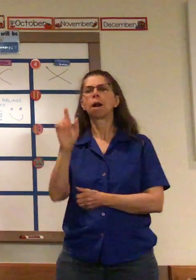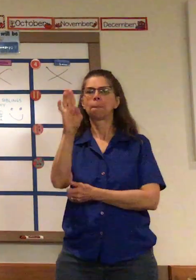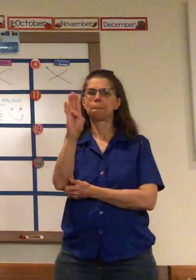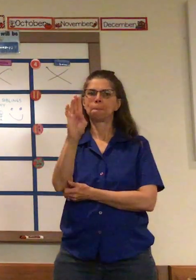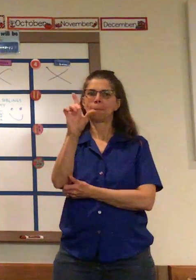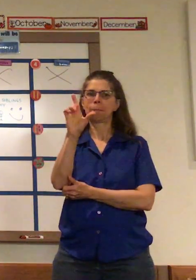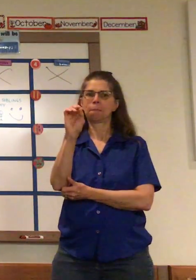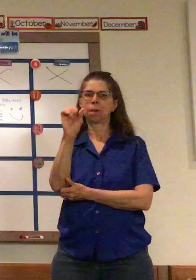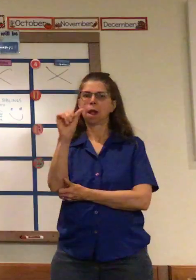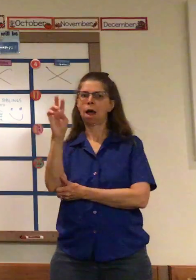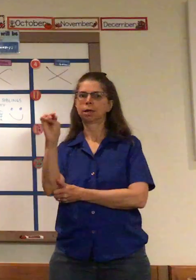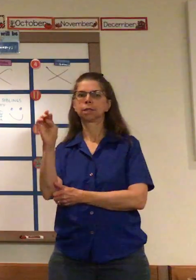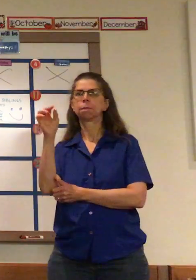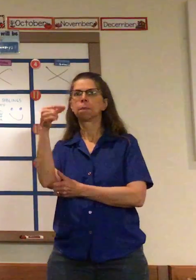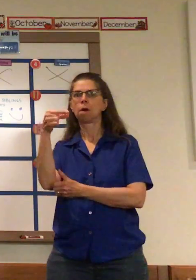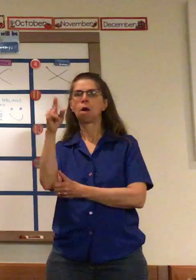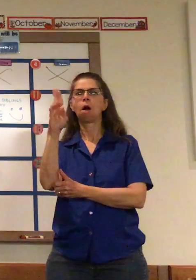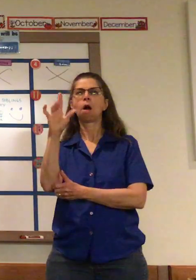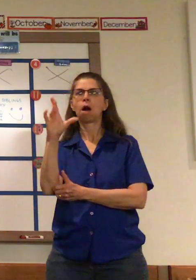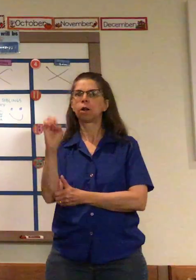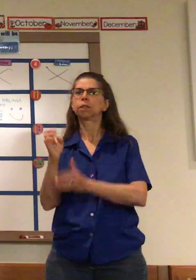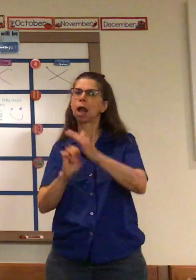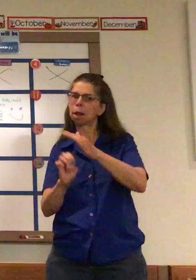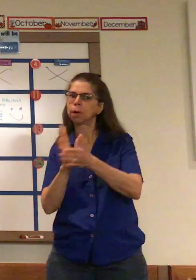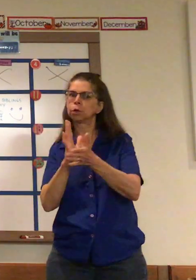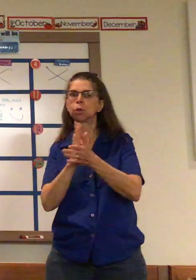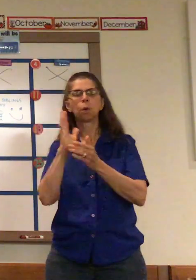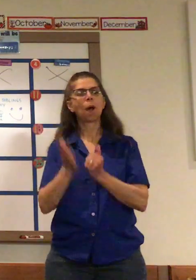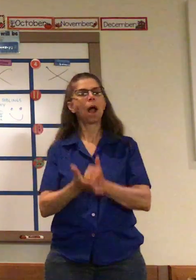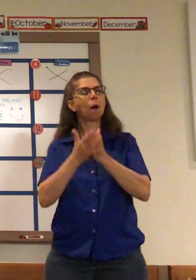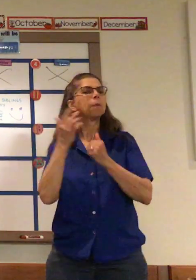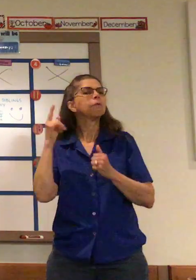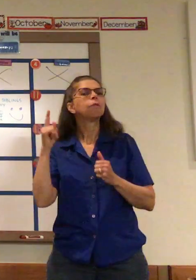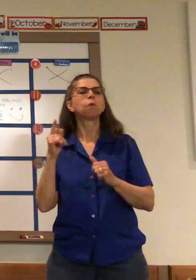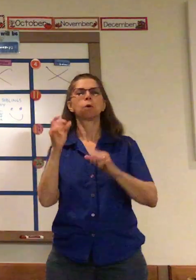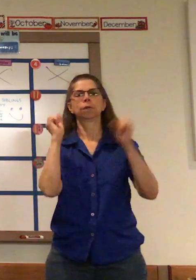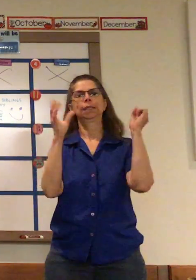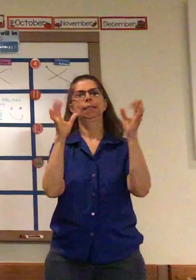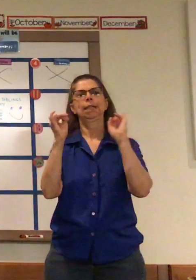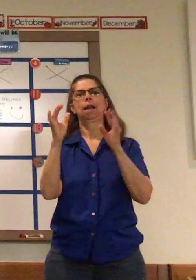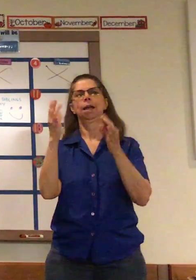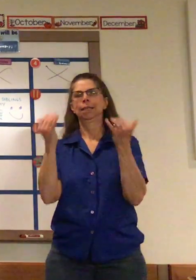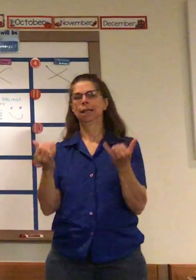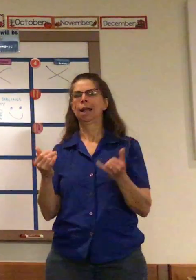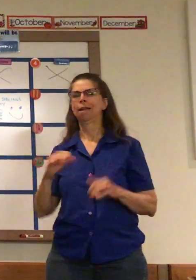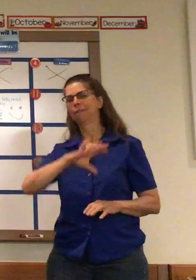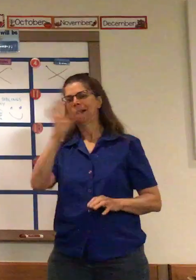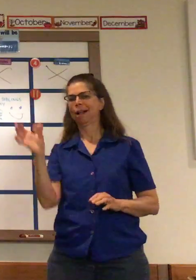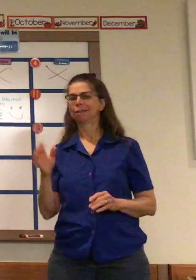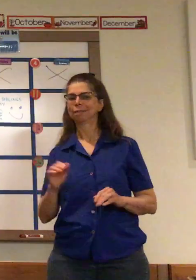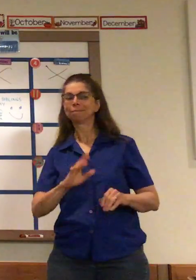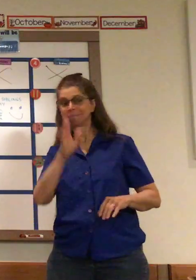Gulch Elementary, and she's going to help me do some signing today for you guys for calendar. Do you want to say hi, Dorothy?